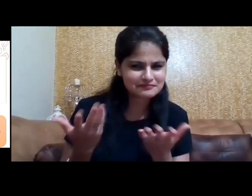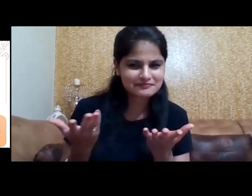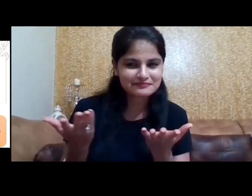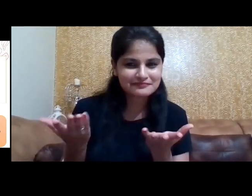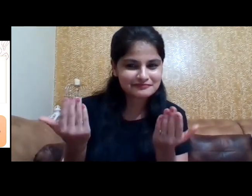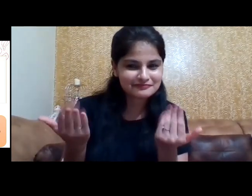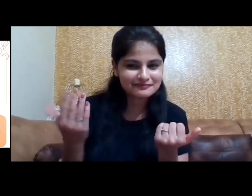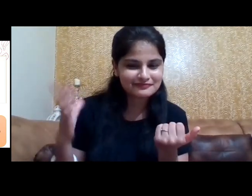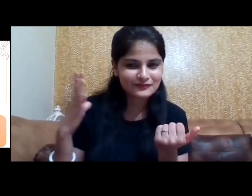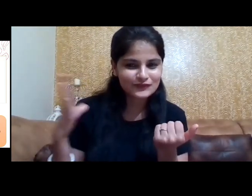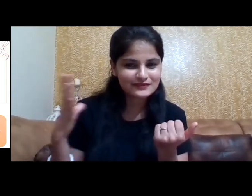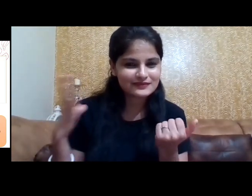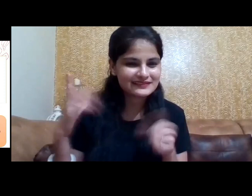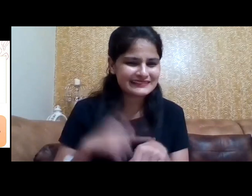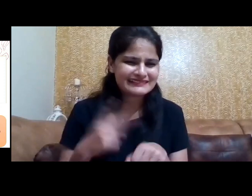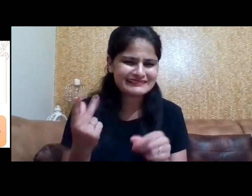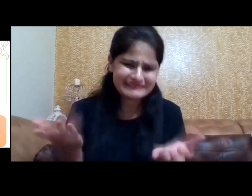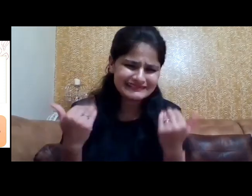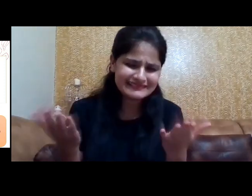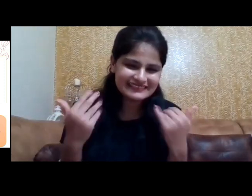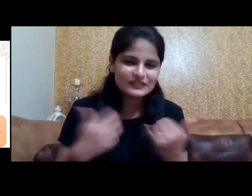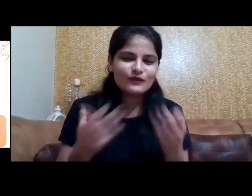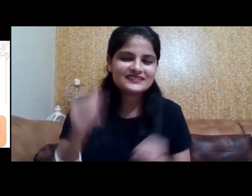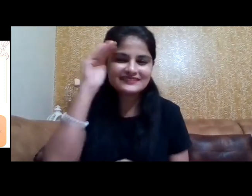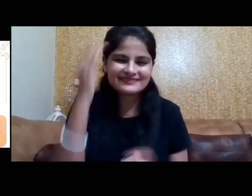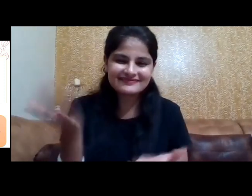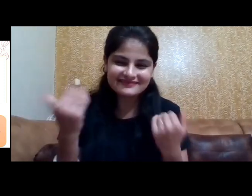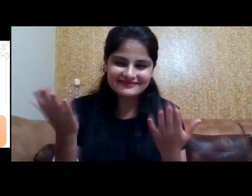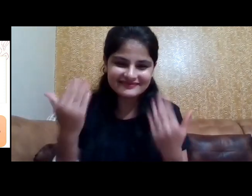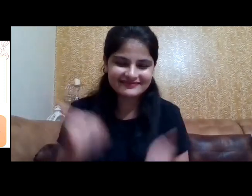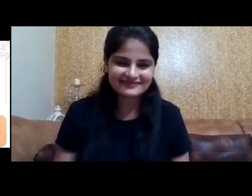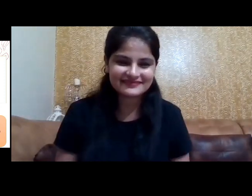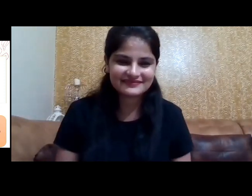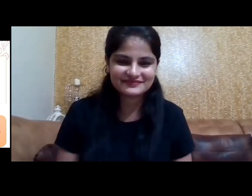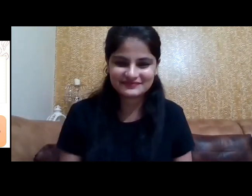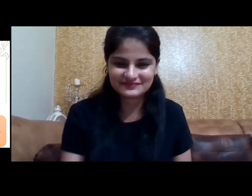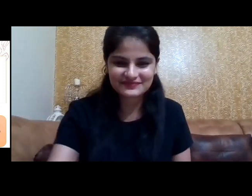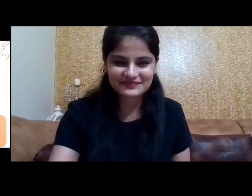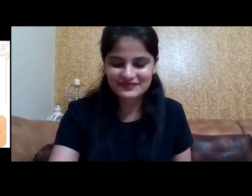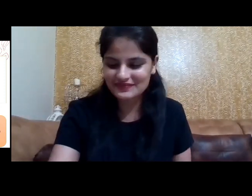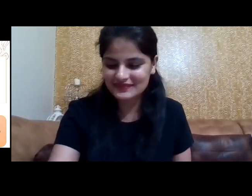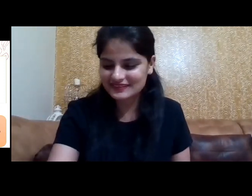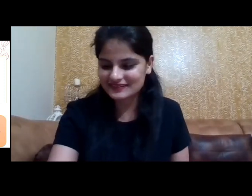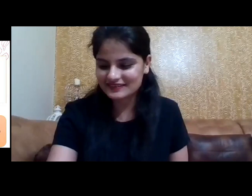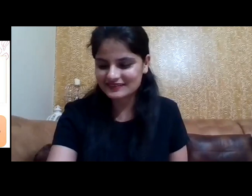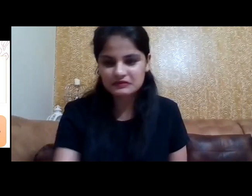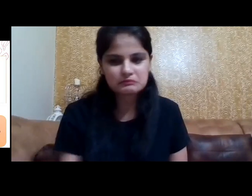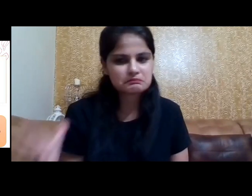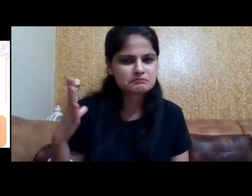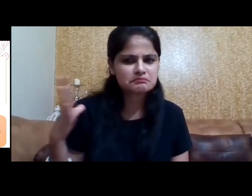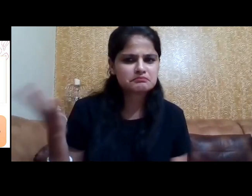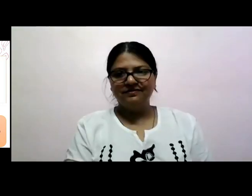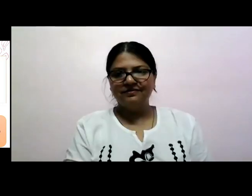Wait, let's just wait for her to join. Come, hurry up, join now. We want to know more about Access Mantra.